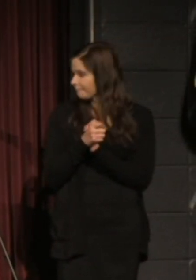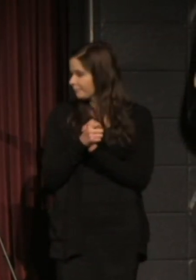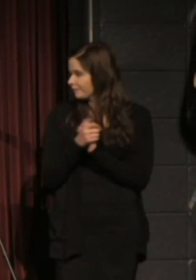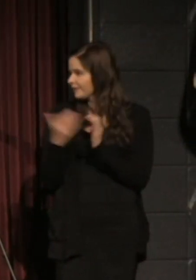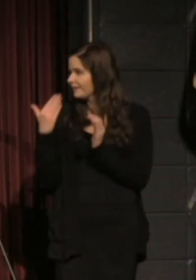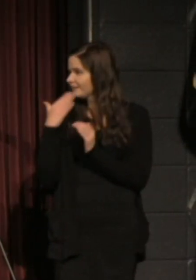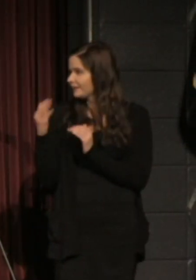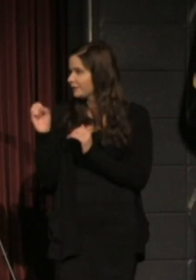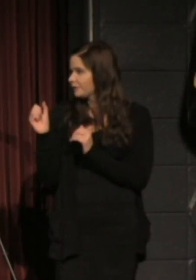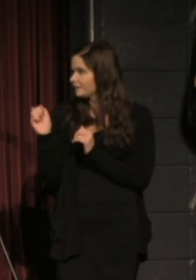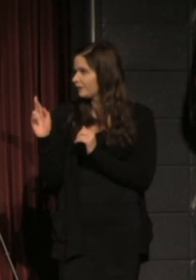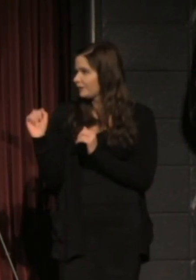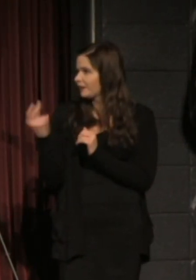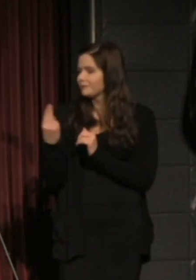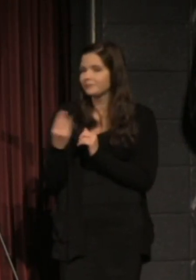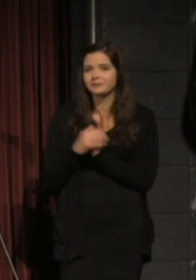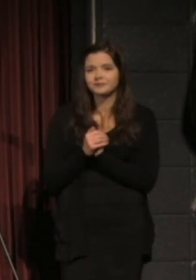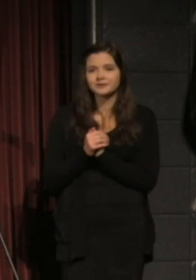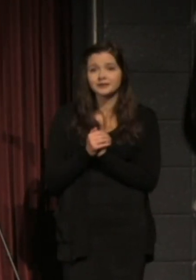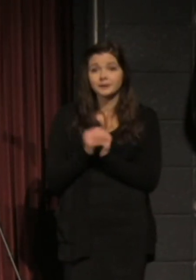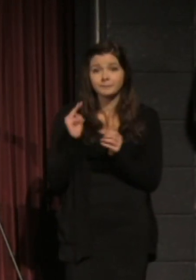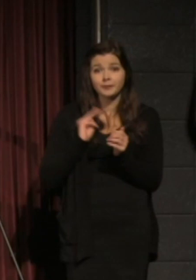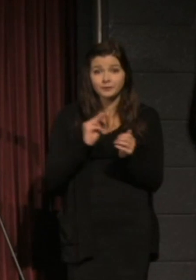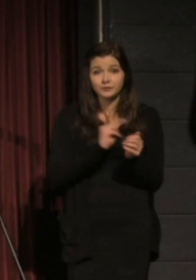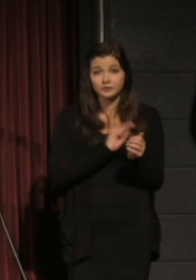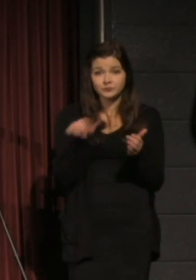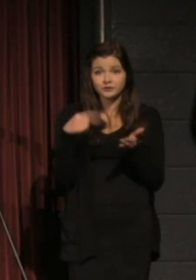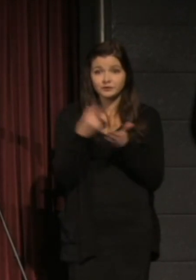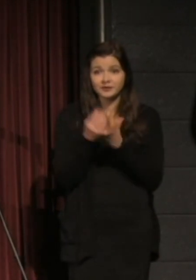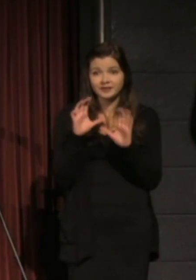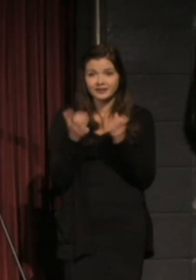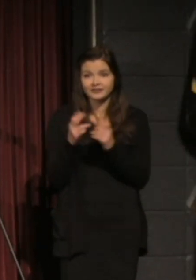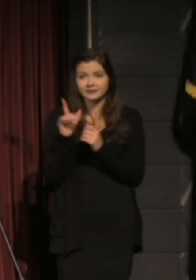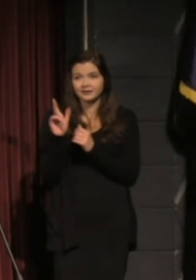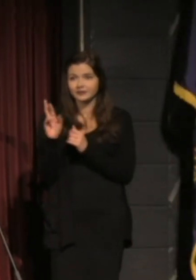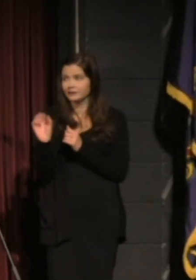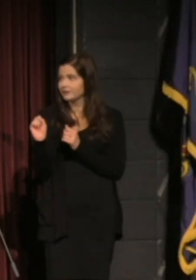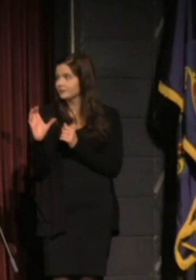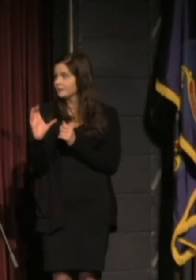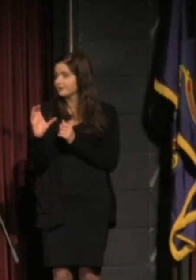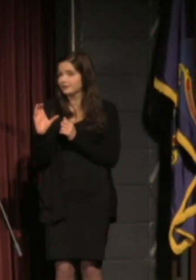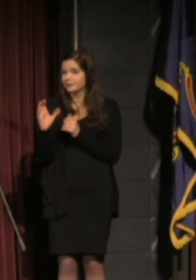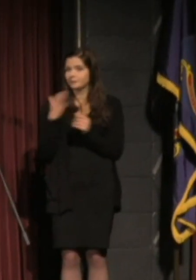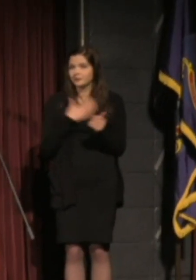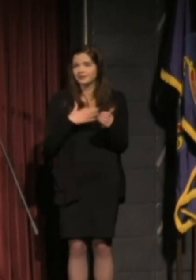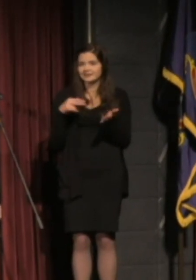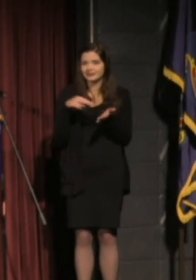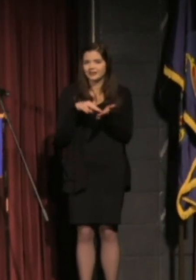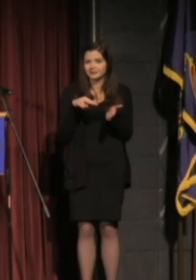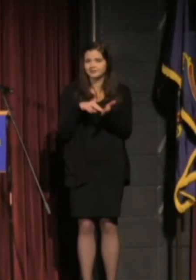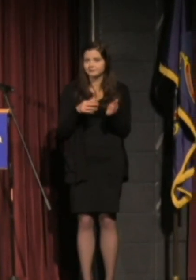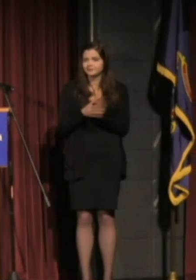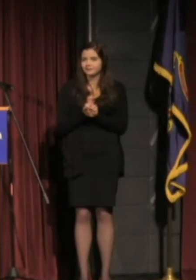Thank you, Sarah. Will the members of the graduating class of Lake Region State College please stand?